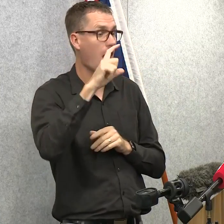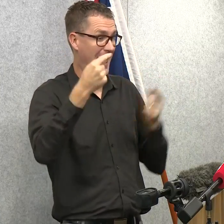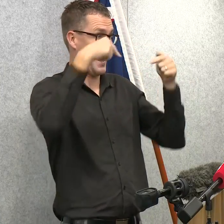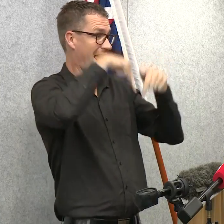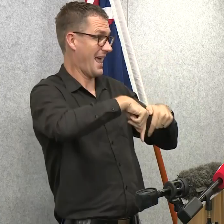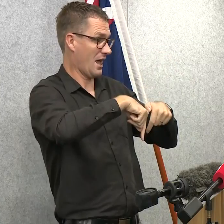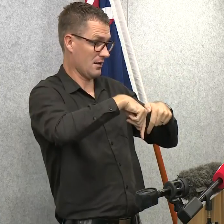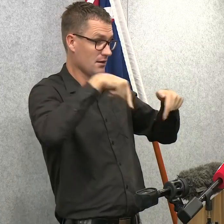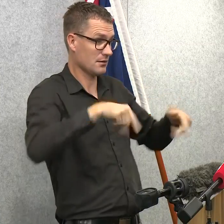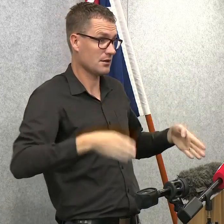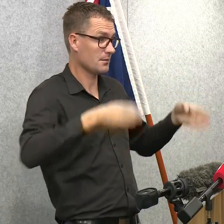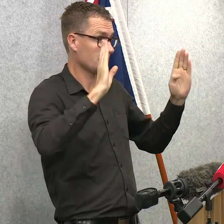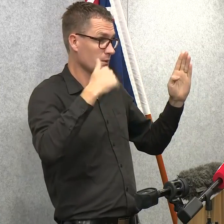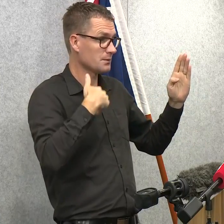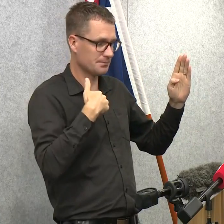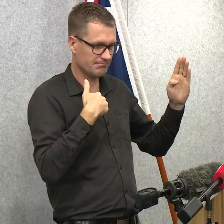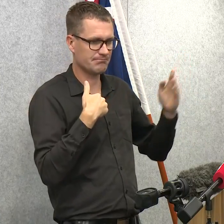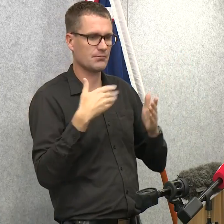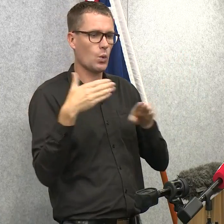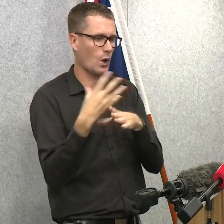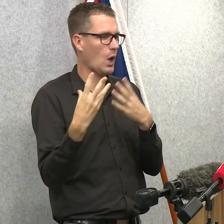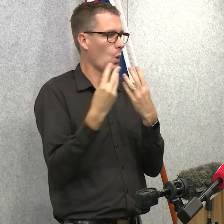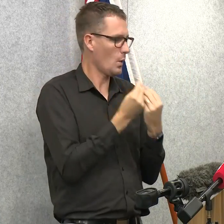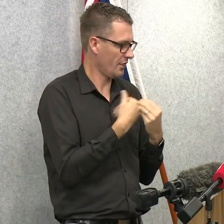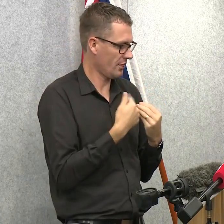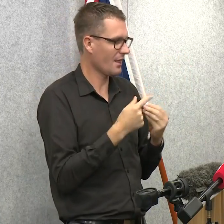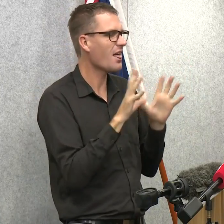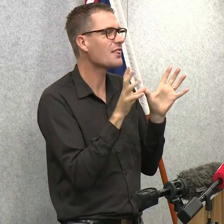occur, working with our reconciliation team.